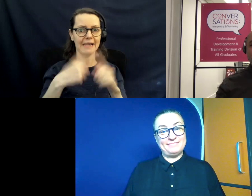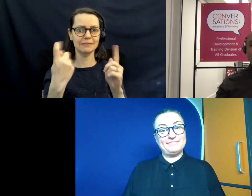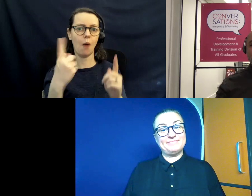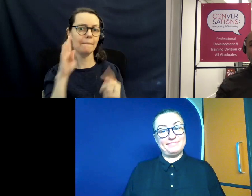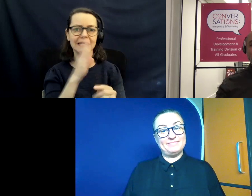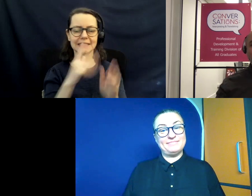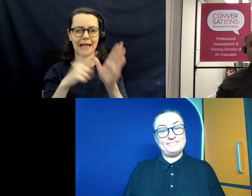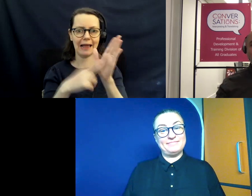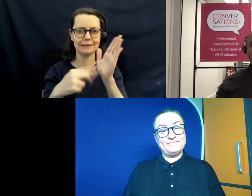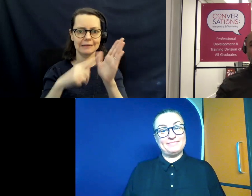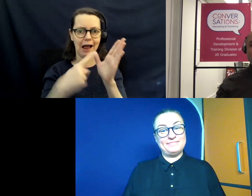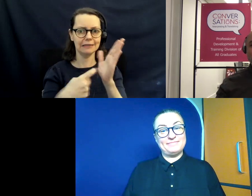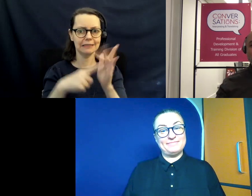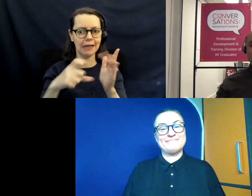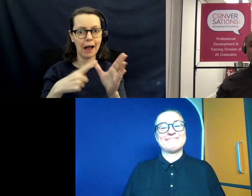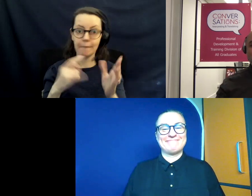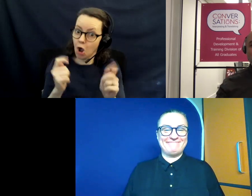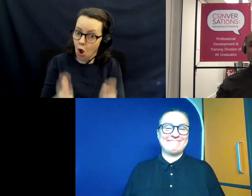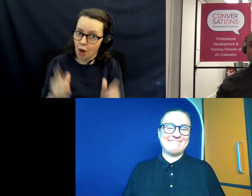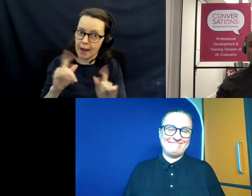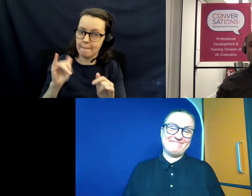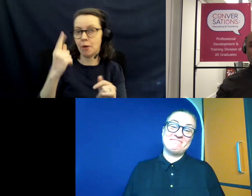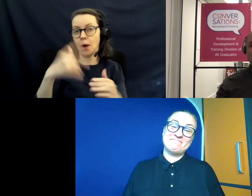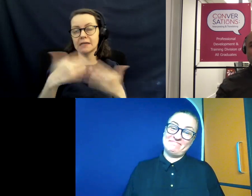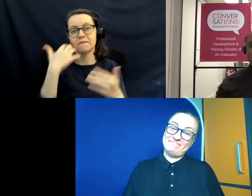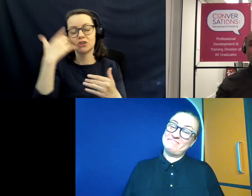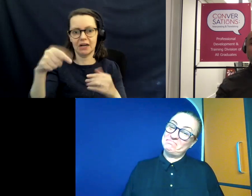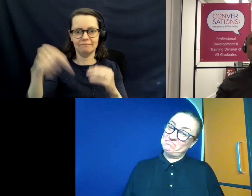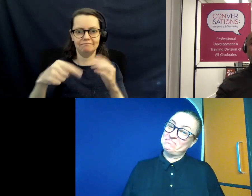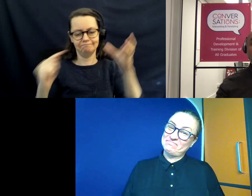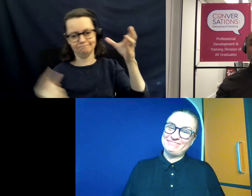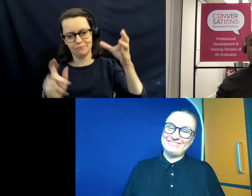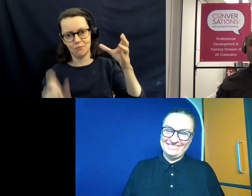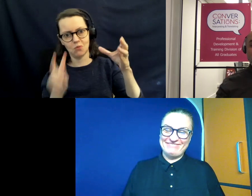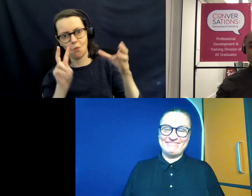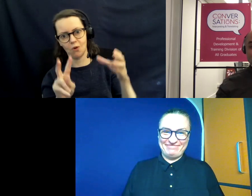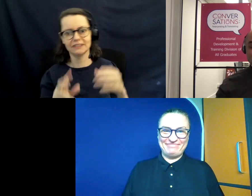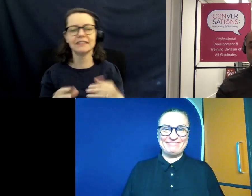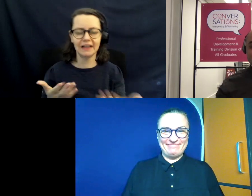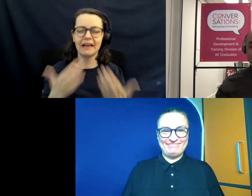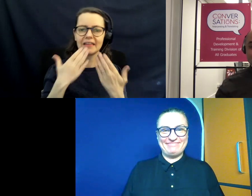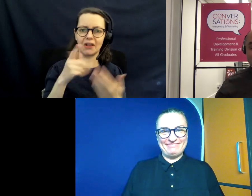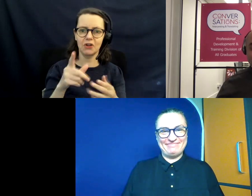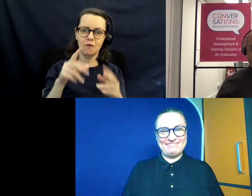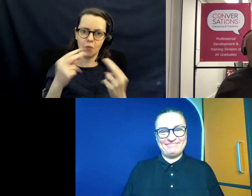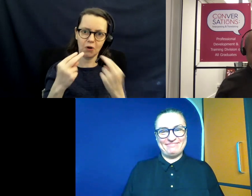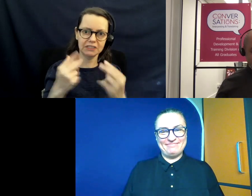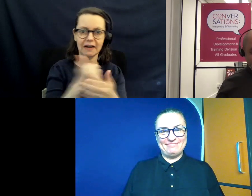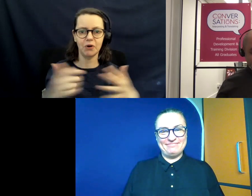But early days, so who knows, maybe one day there as well. So thank you all so much for tuning in every